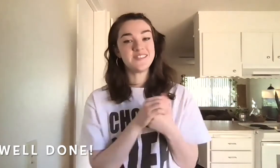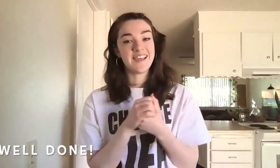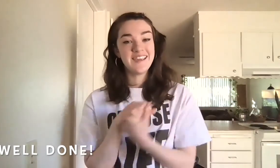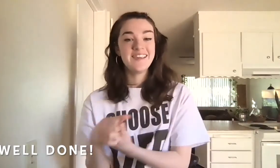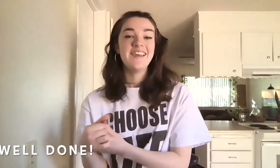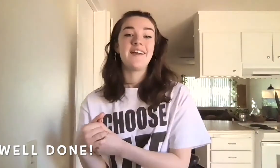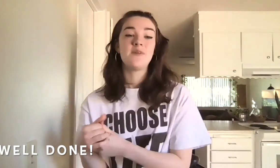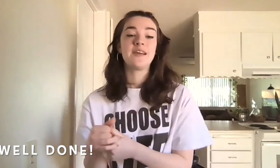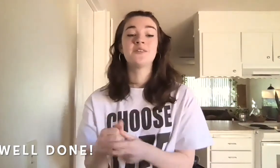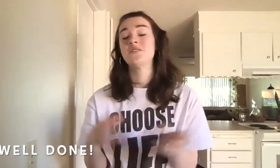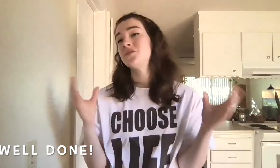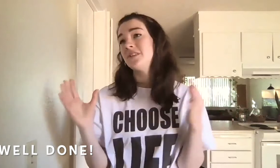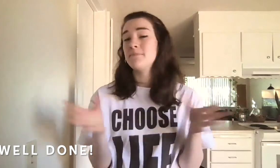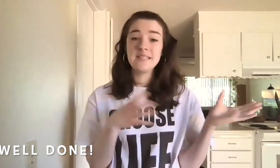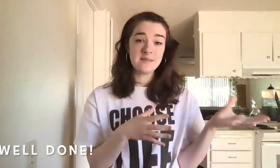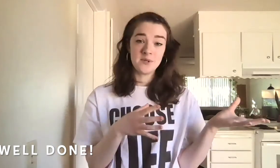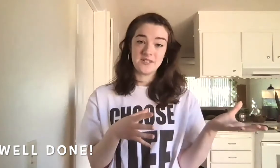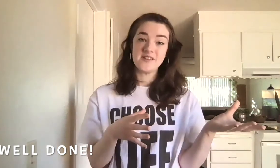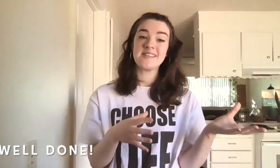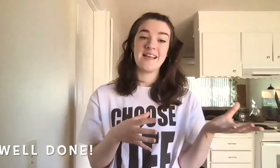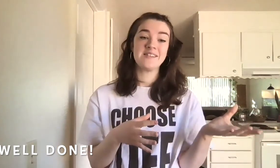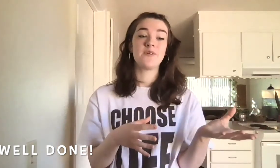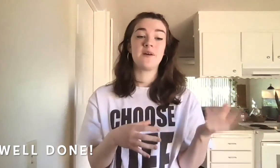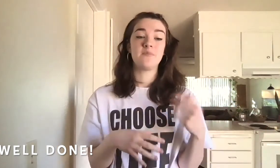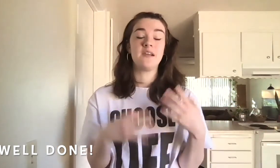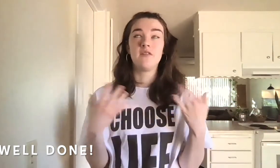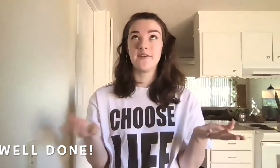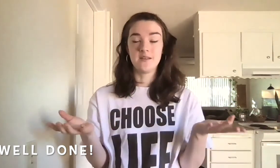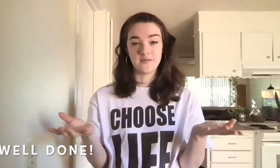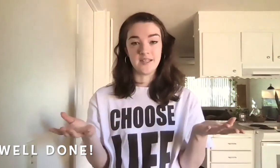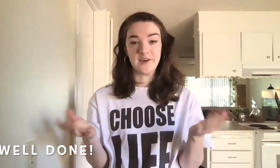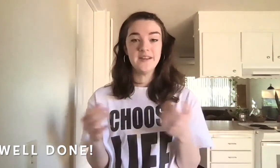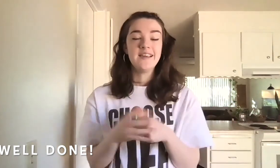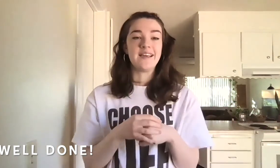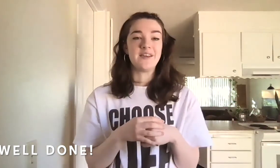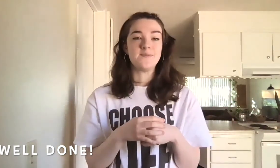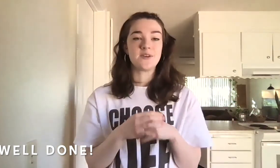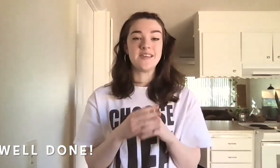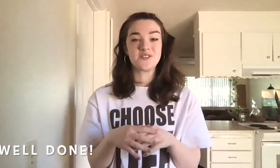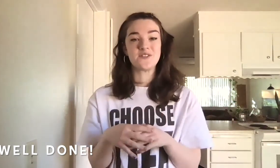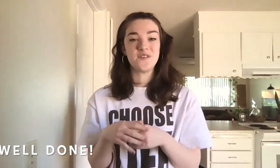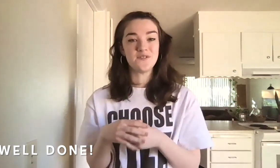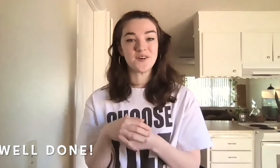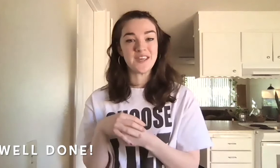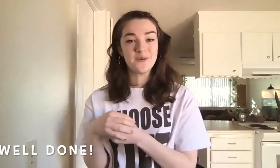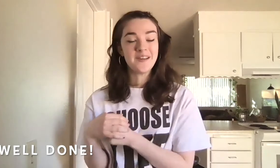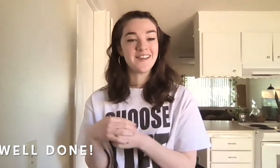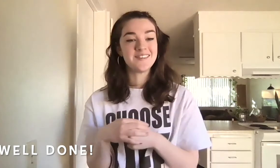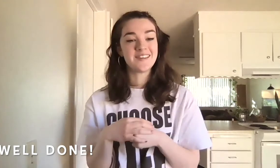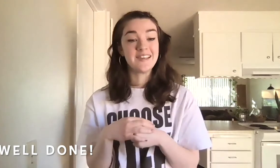day. I could have done a million more different signs, but that would have been a very long video. So here's just a few for you. And yeah, I